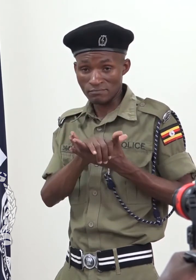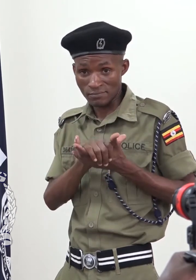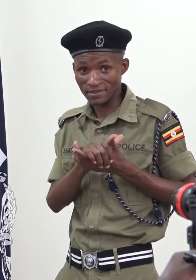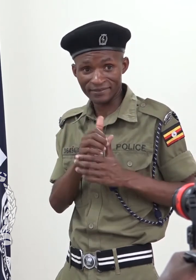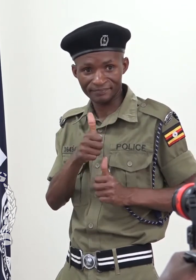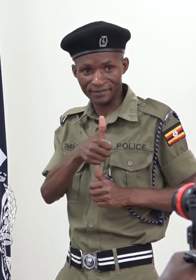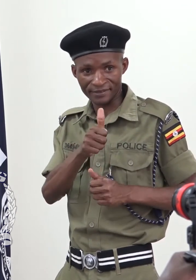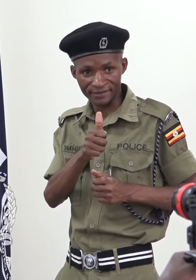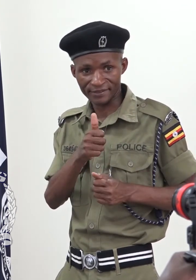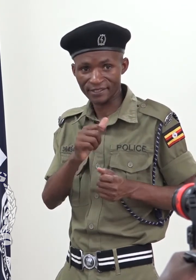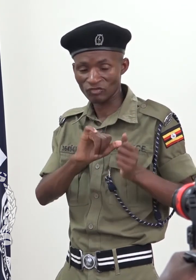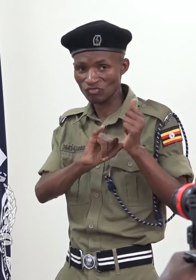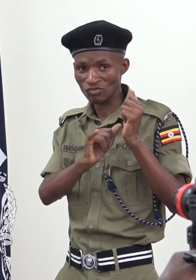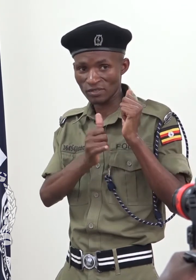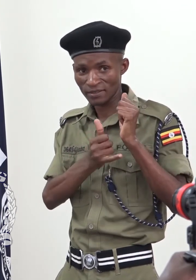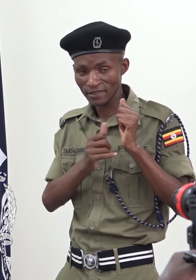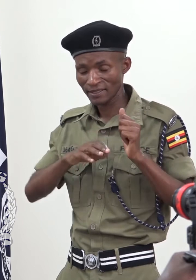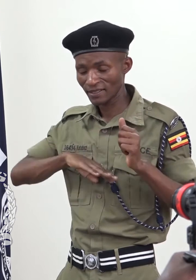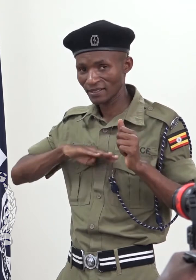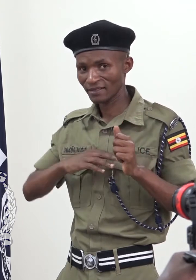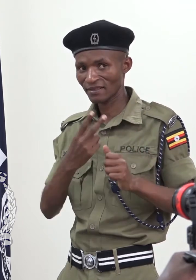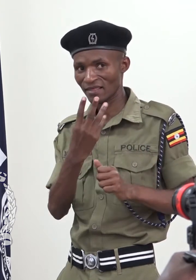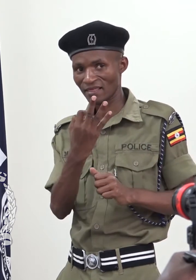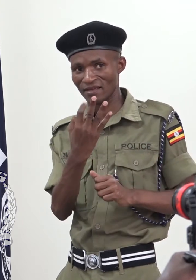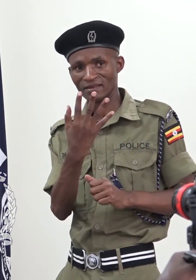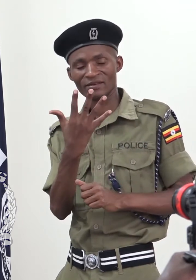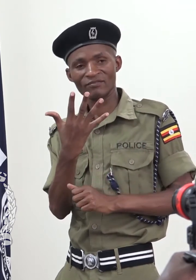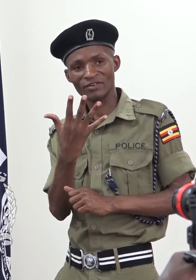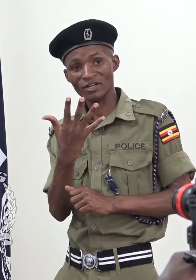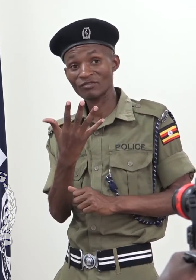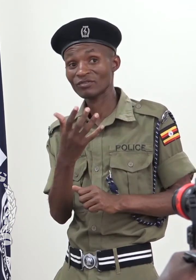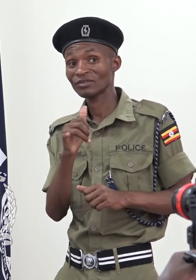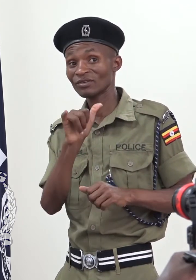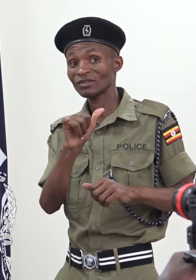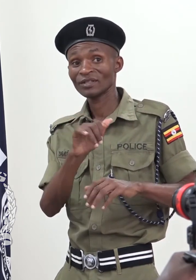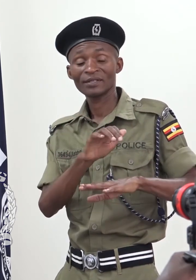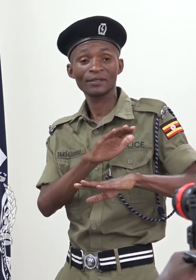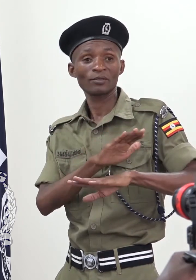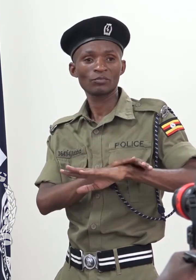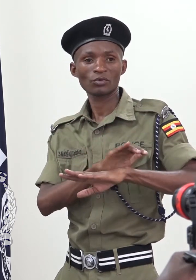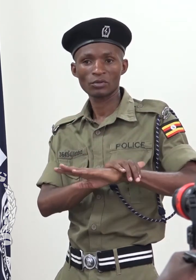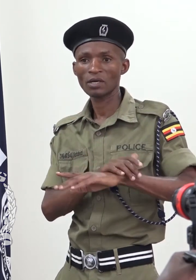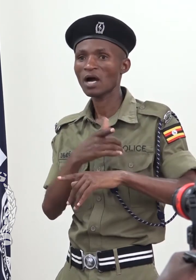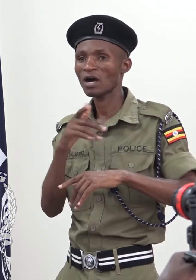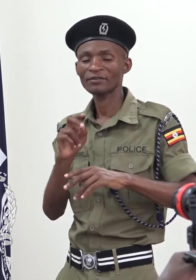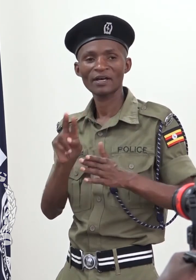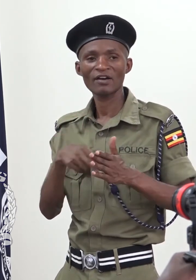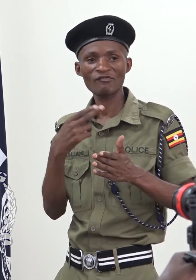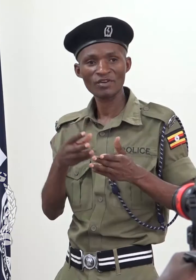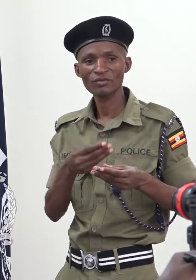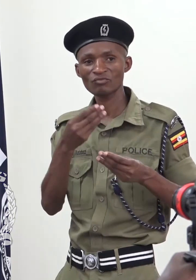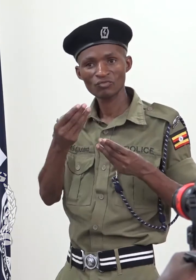self-employed 35-year-old in Mukono. So when he failed to provide for the